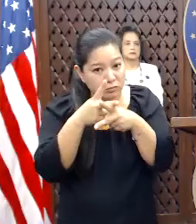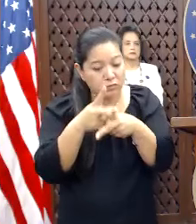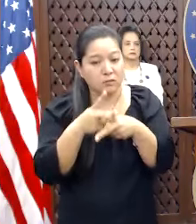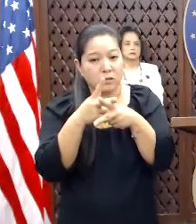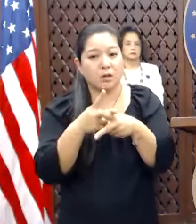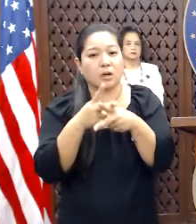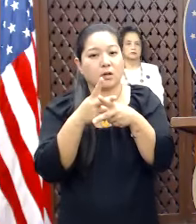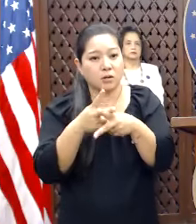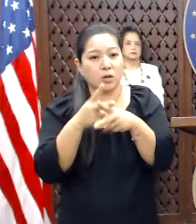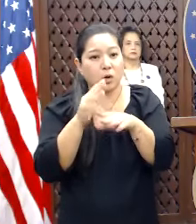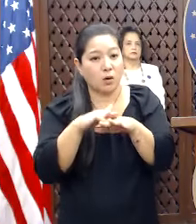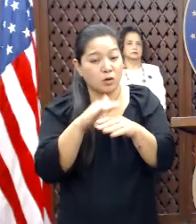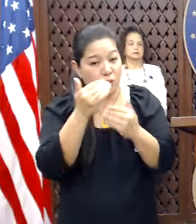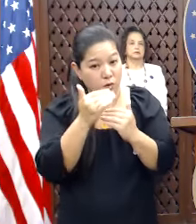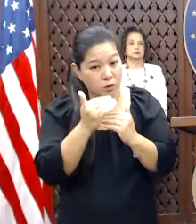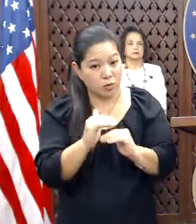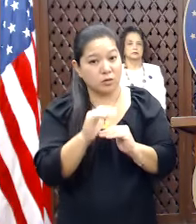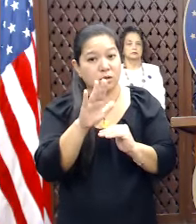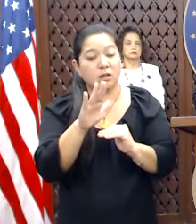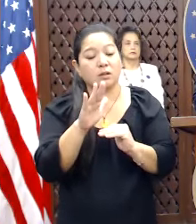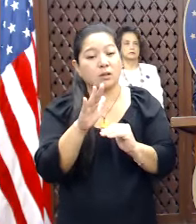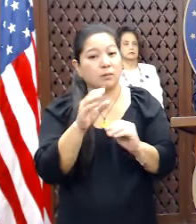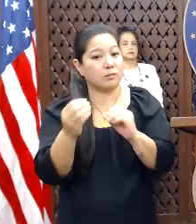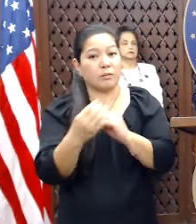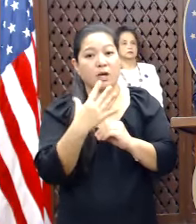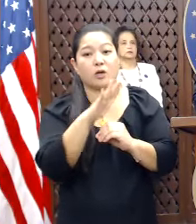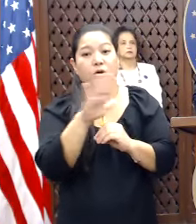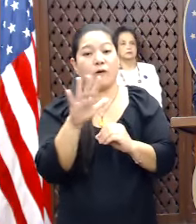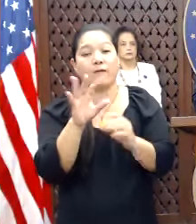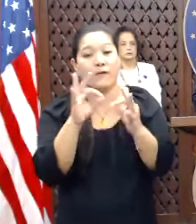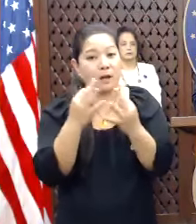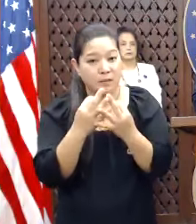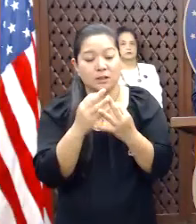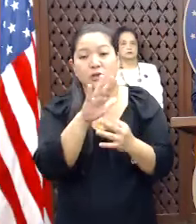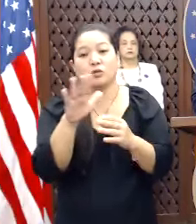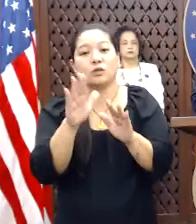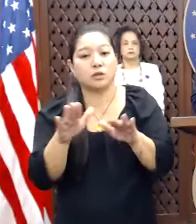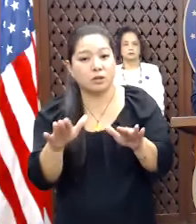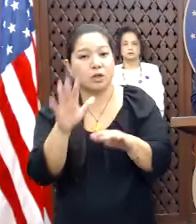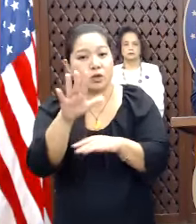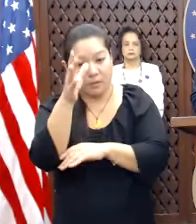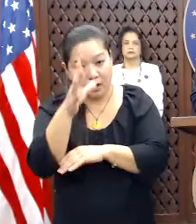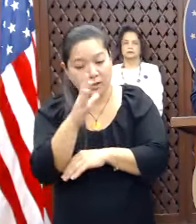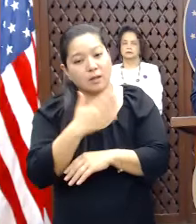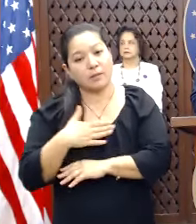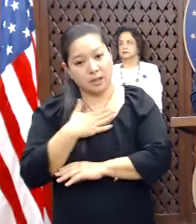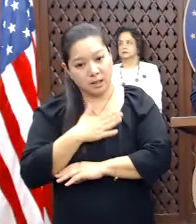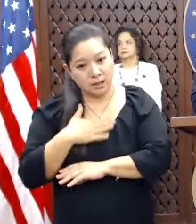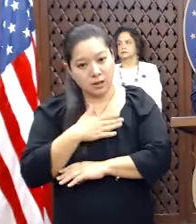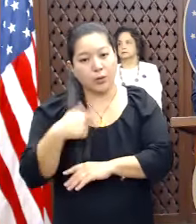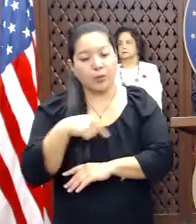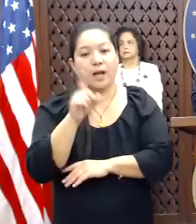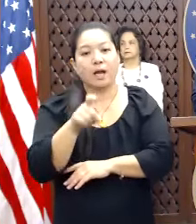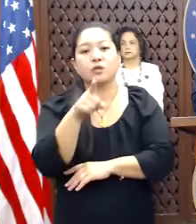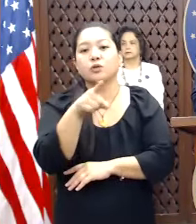possible to reduce the impact that you'll have on your own families, on your children, on your parents. So please, we ask you to